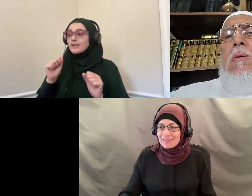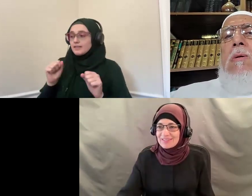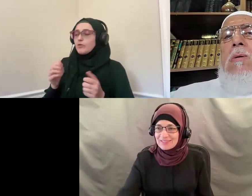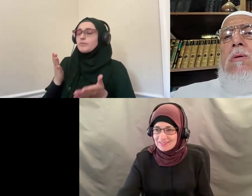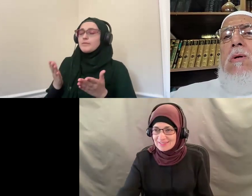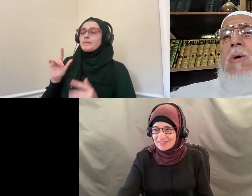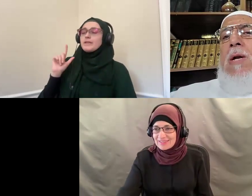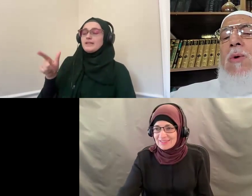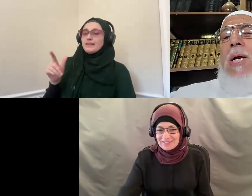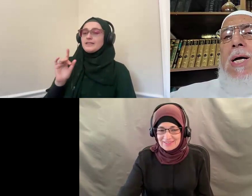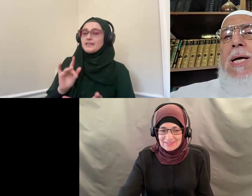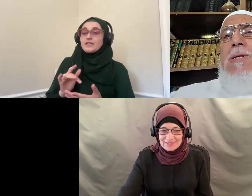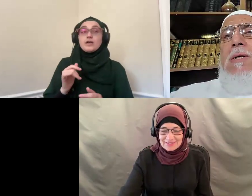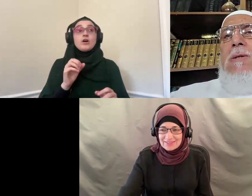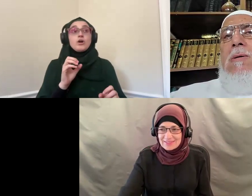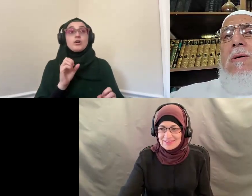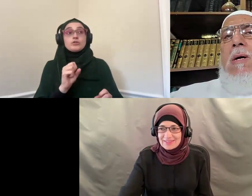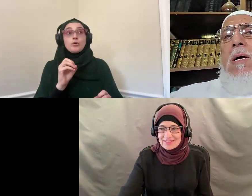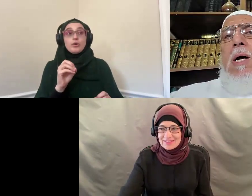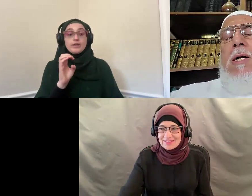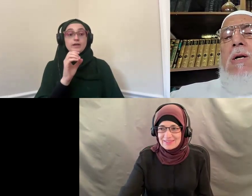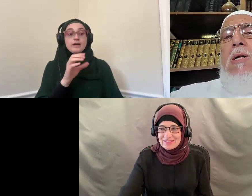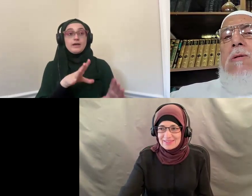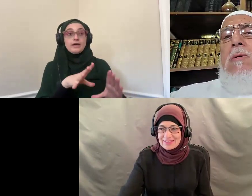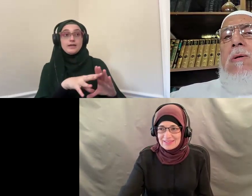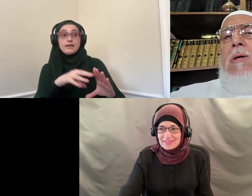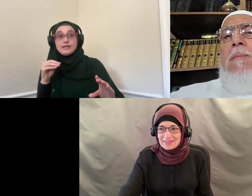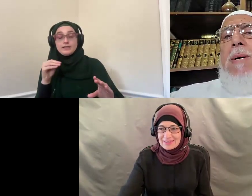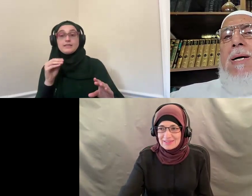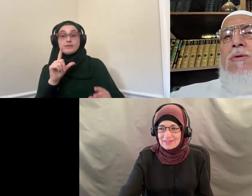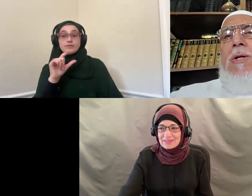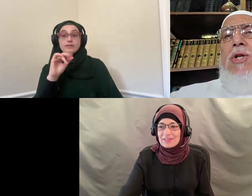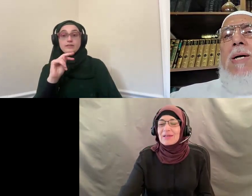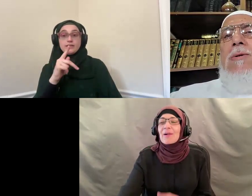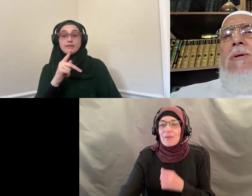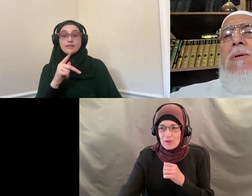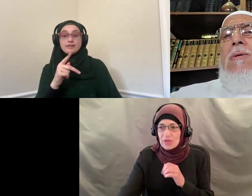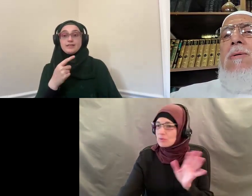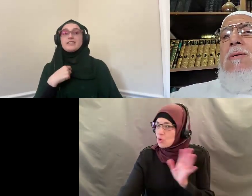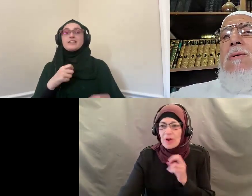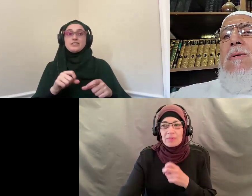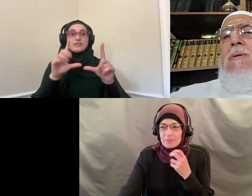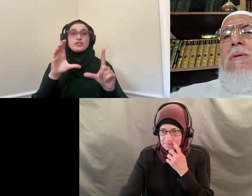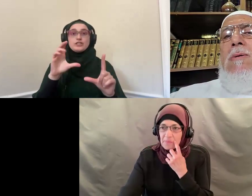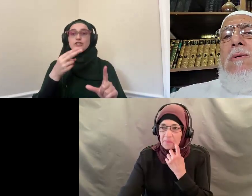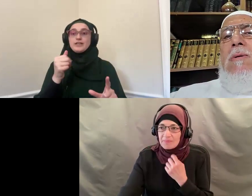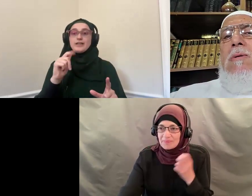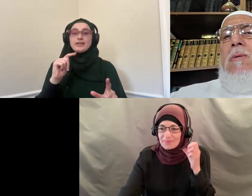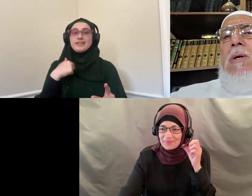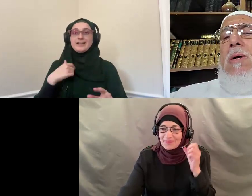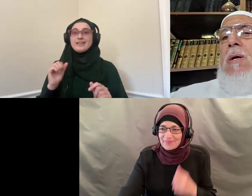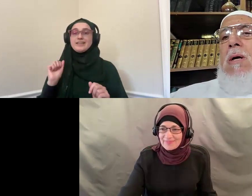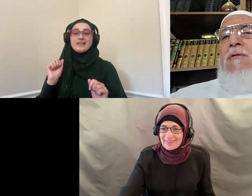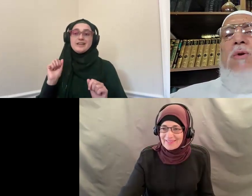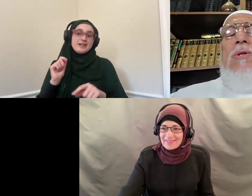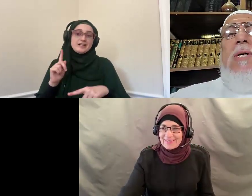inshallah. So, and when I exit, I cannot come back to the chat. Okay, no problem.